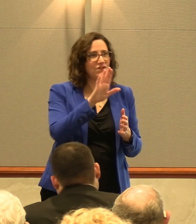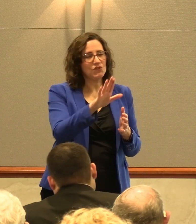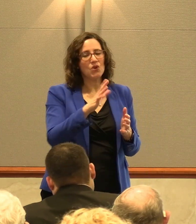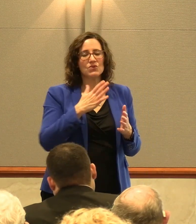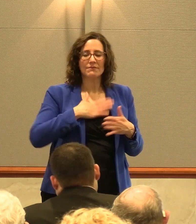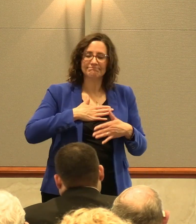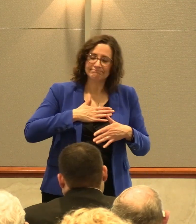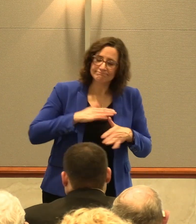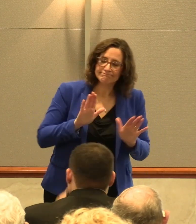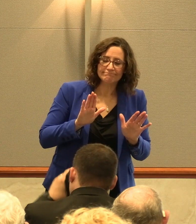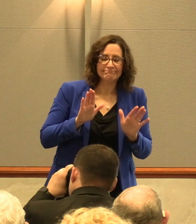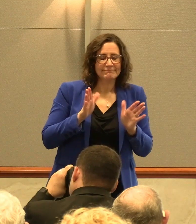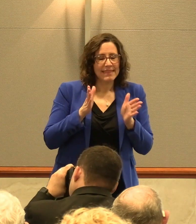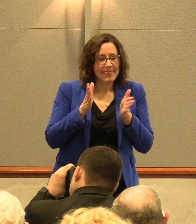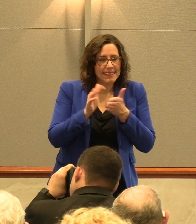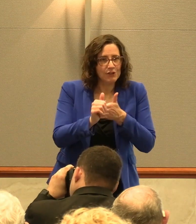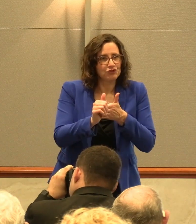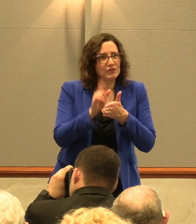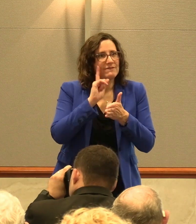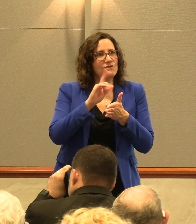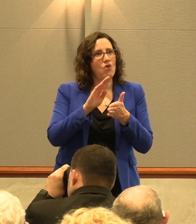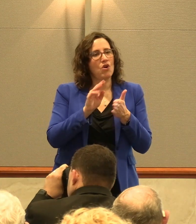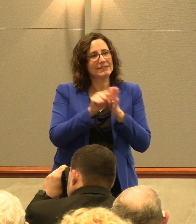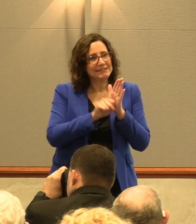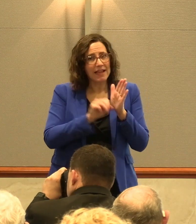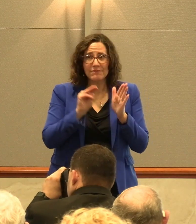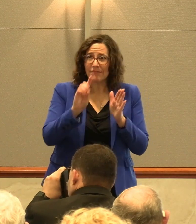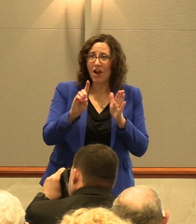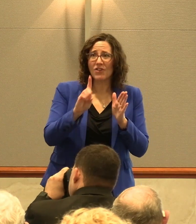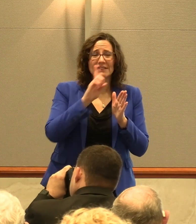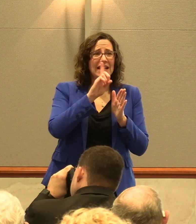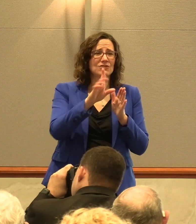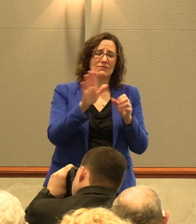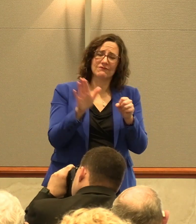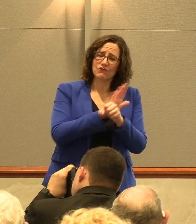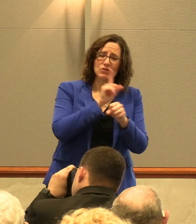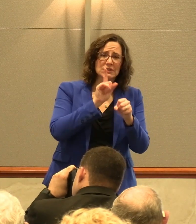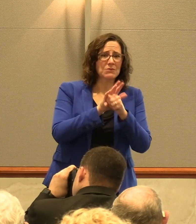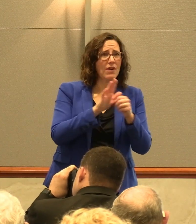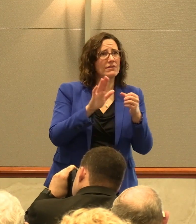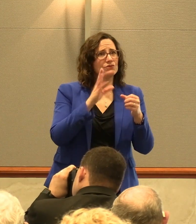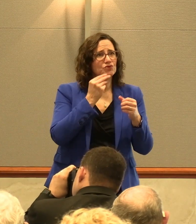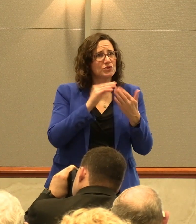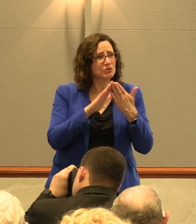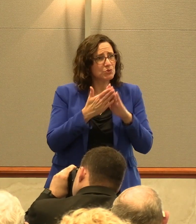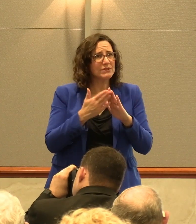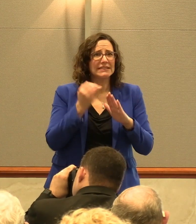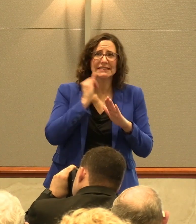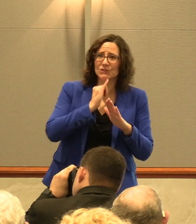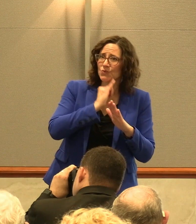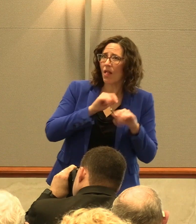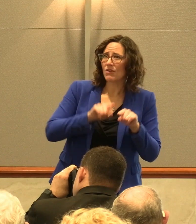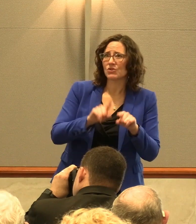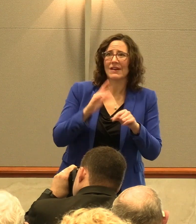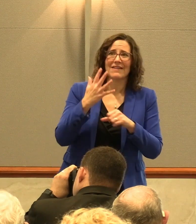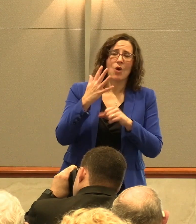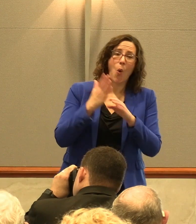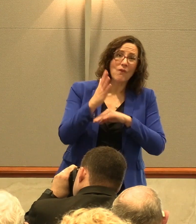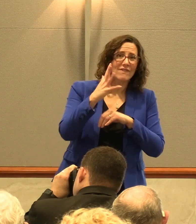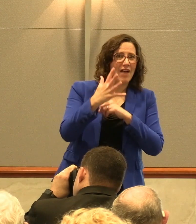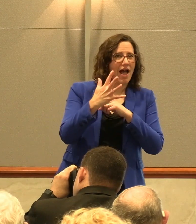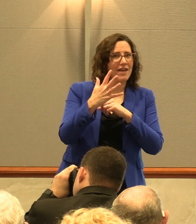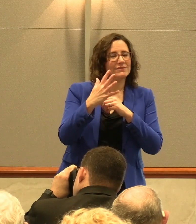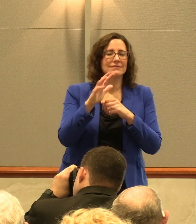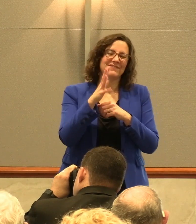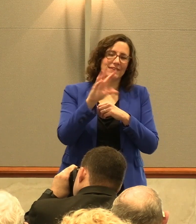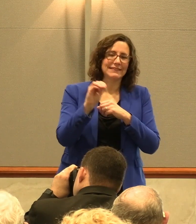selfless leadership to the state of Maryland and for your unconditional support of the Jewish community in Israel during more than 5 decades of